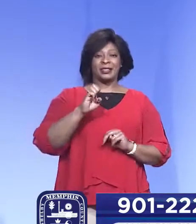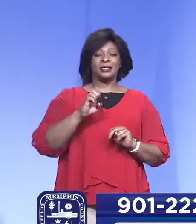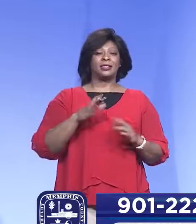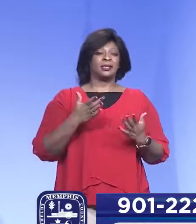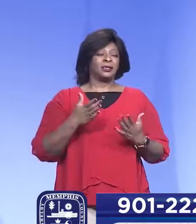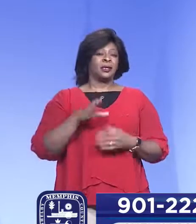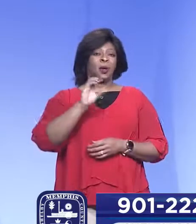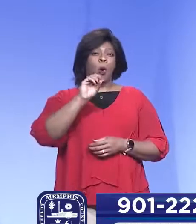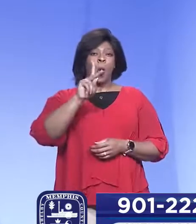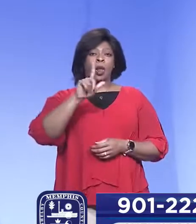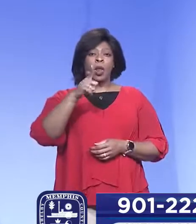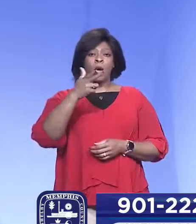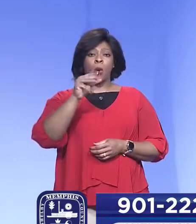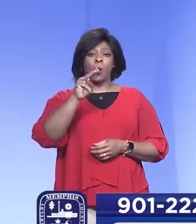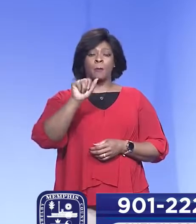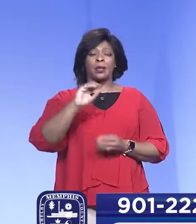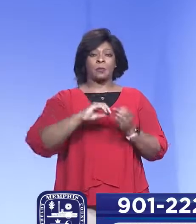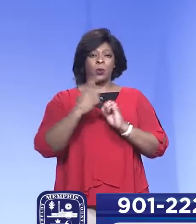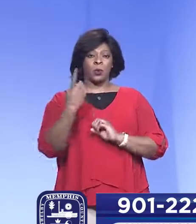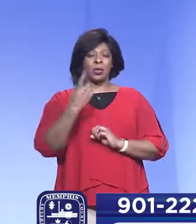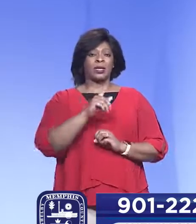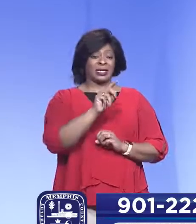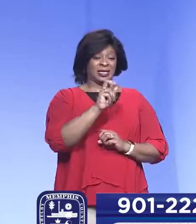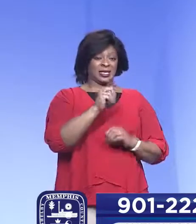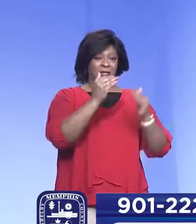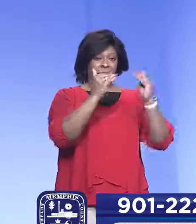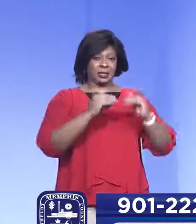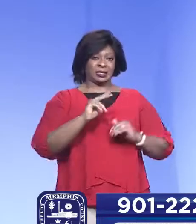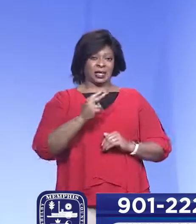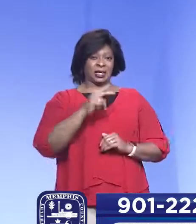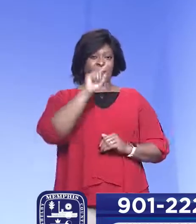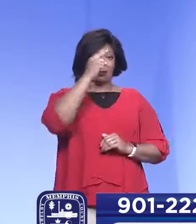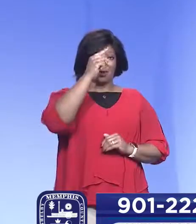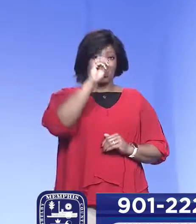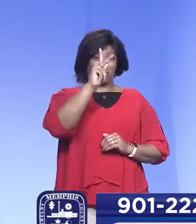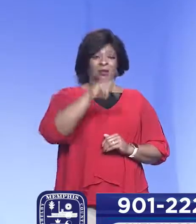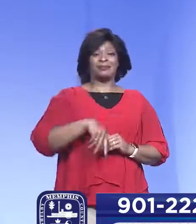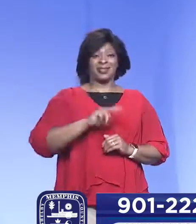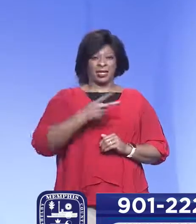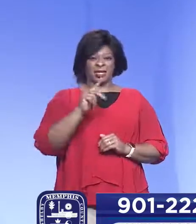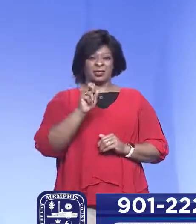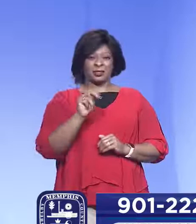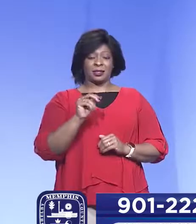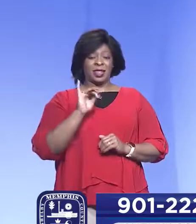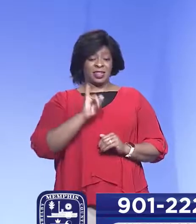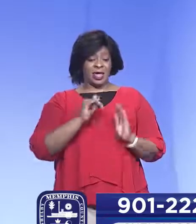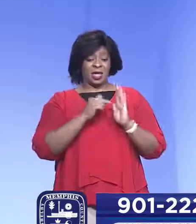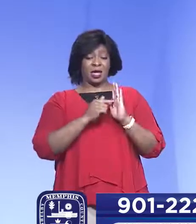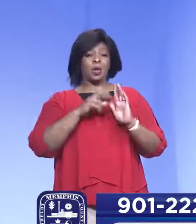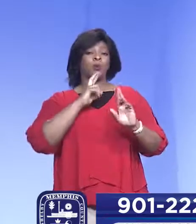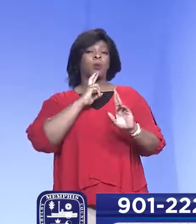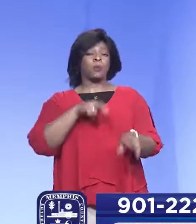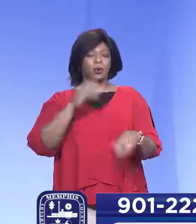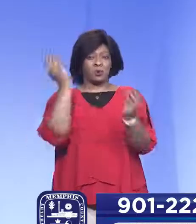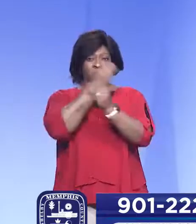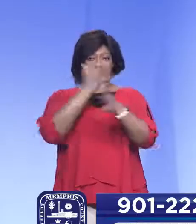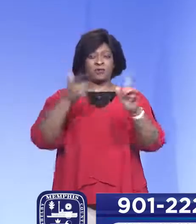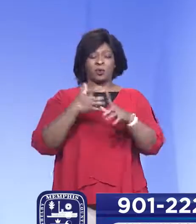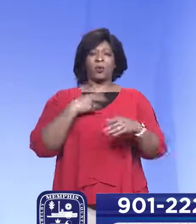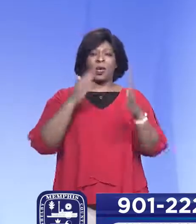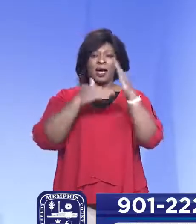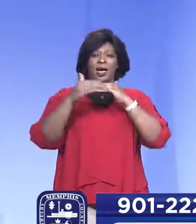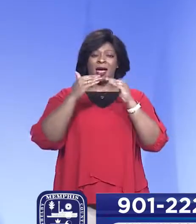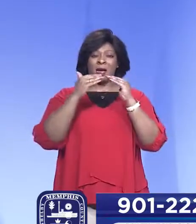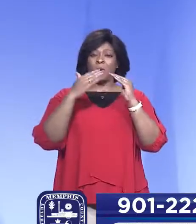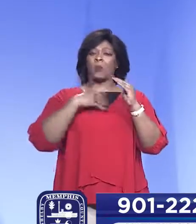Oklahoma is number 1, Tennessee is number 2. But in this report that is released by the White House